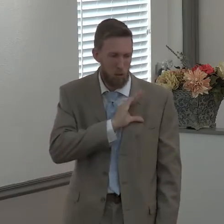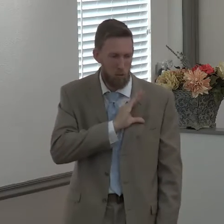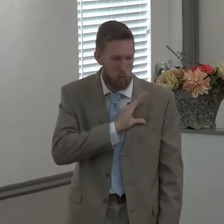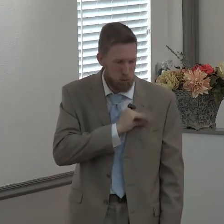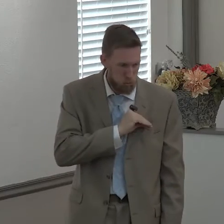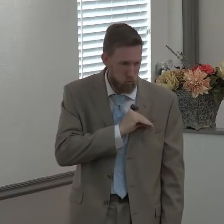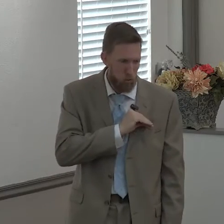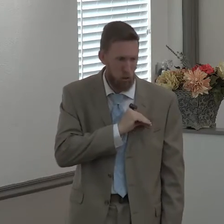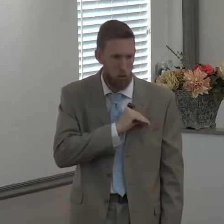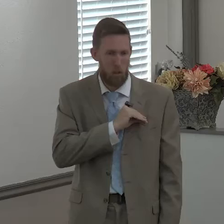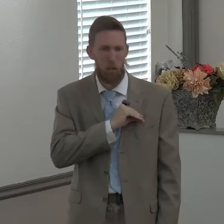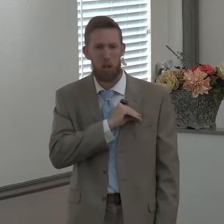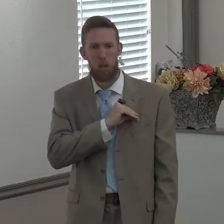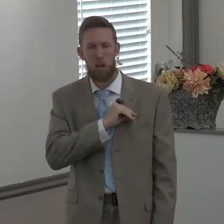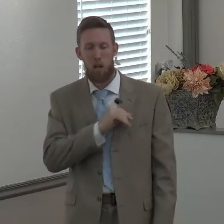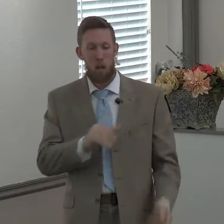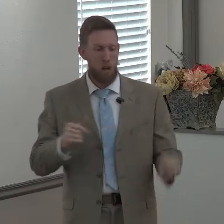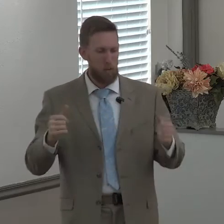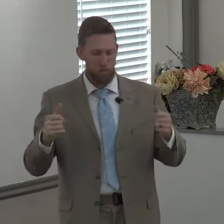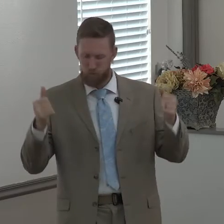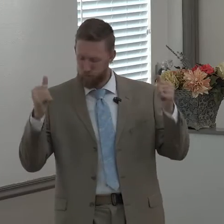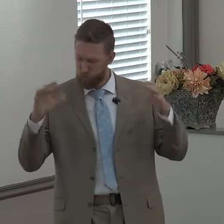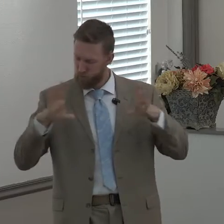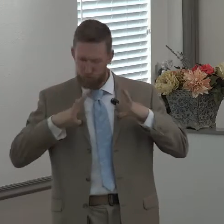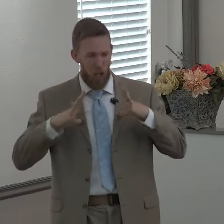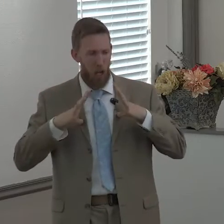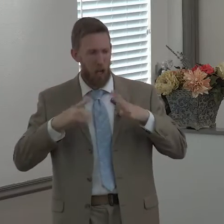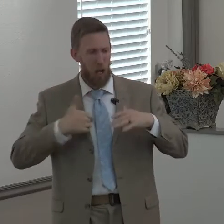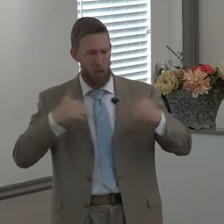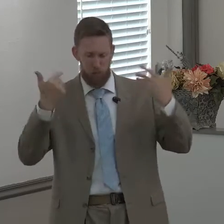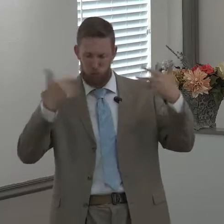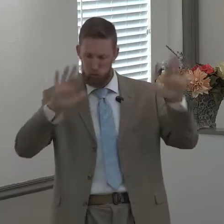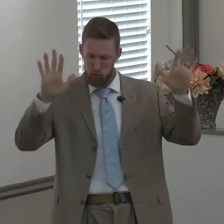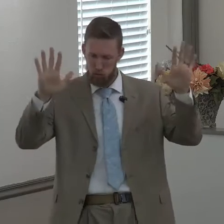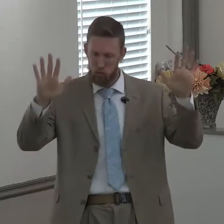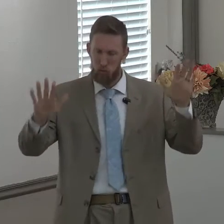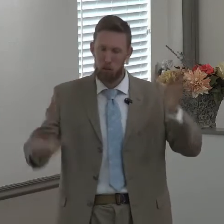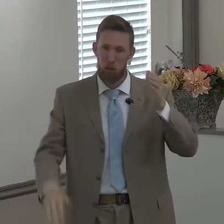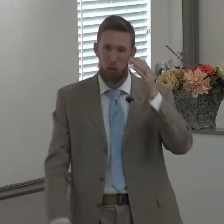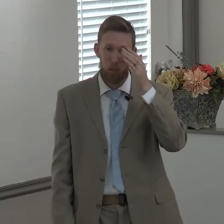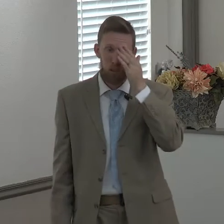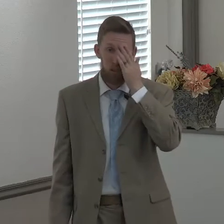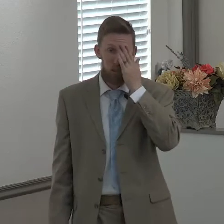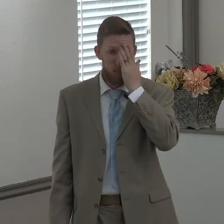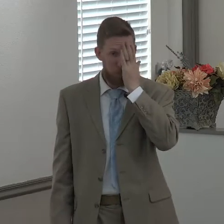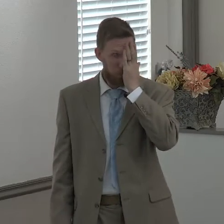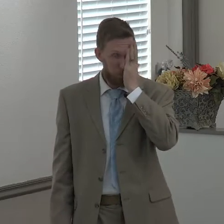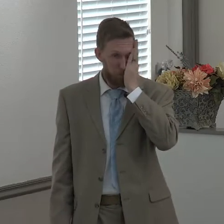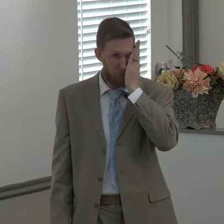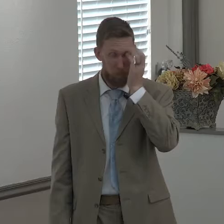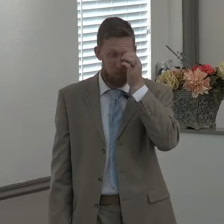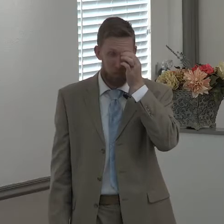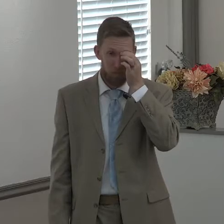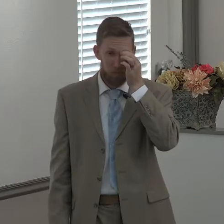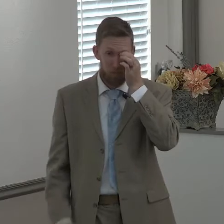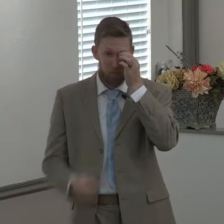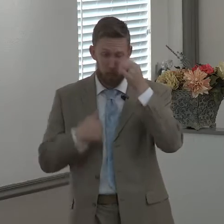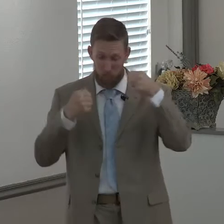times have we become disappointed with something to the degree that we just gave up on something else?